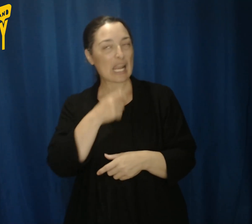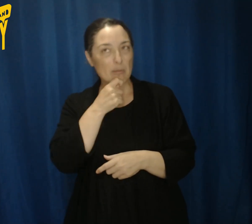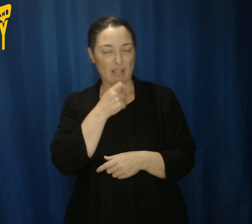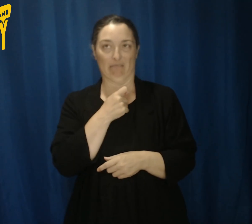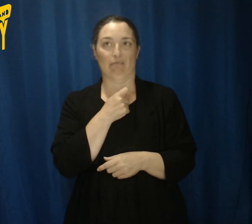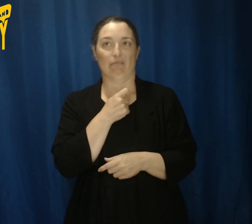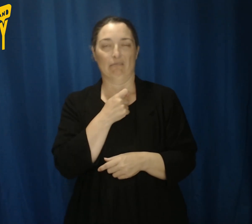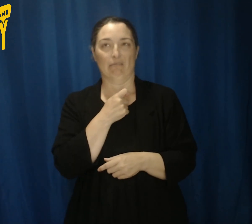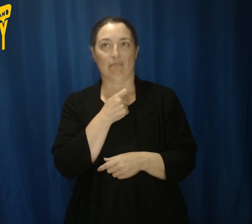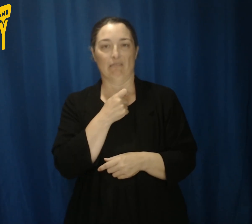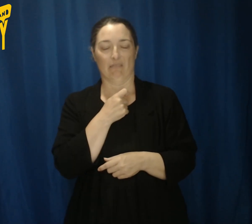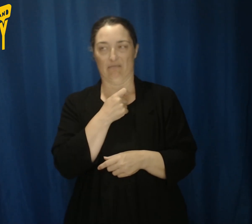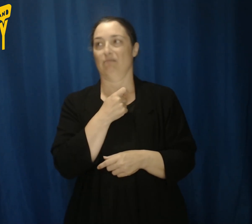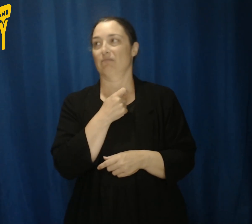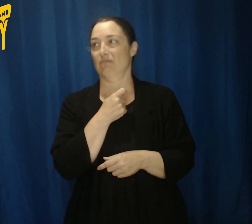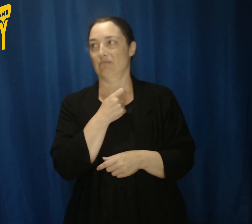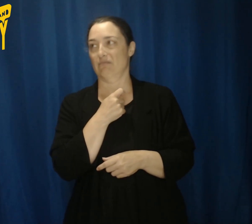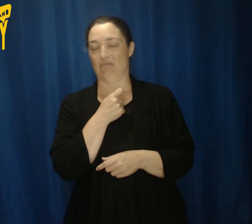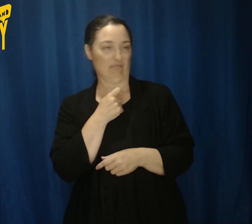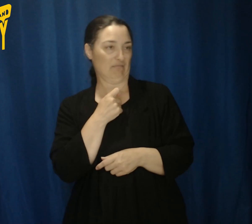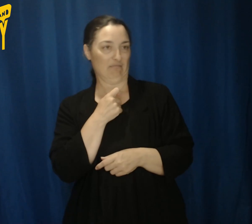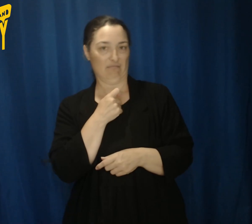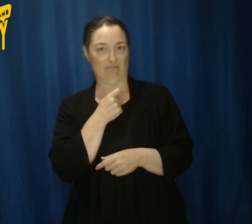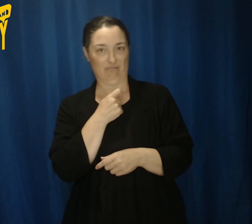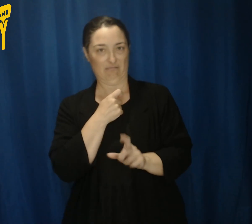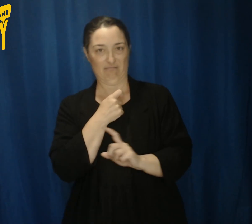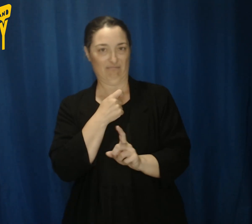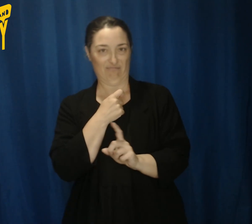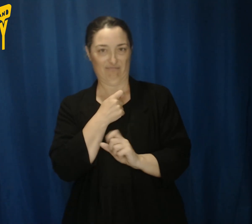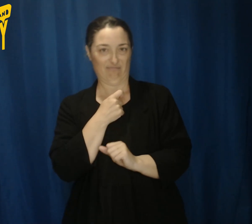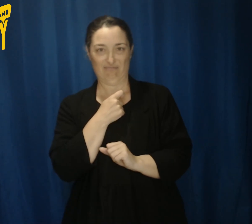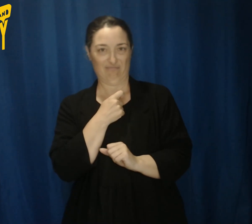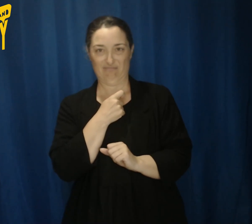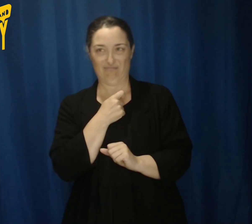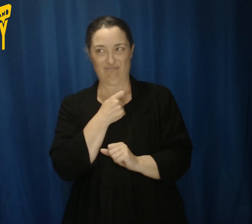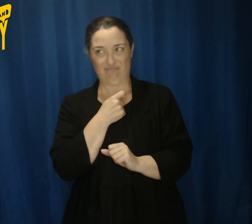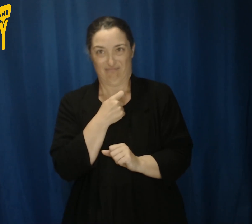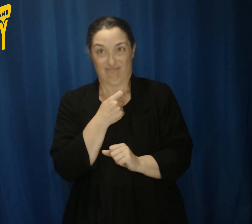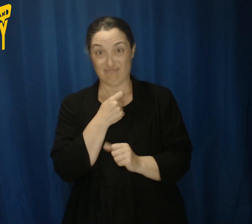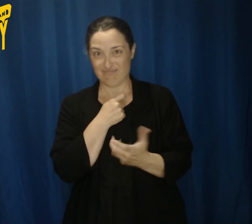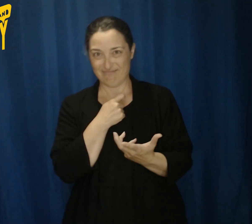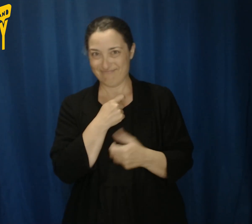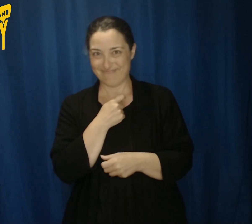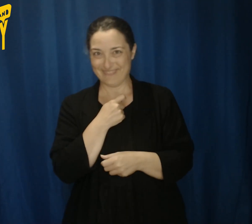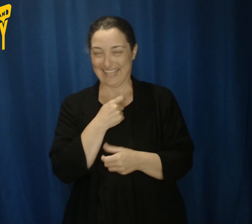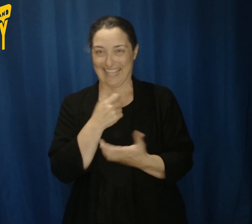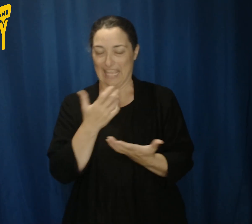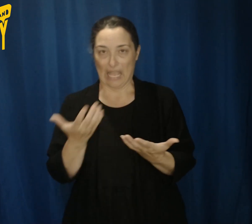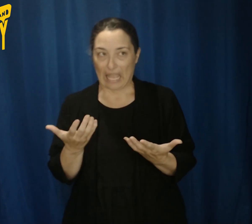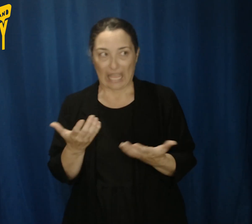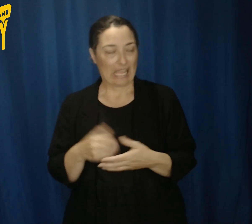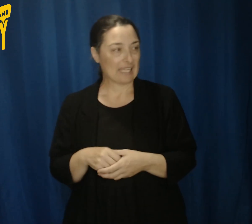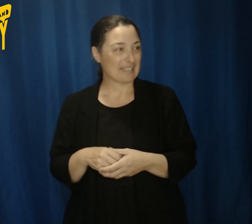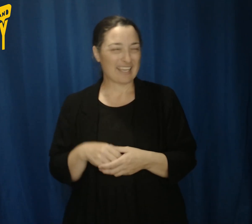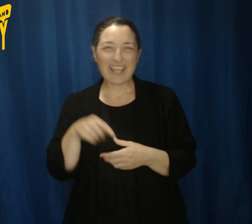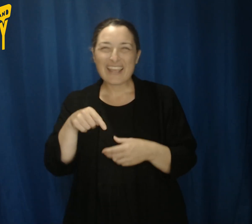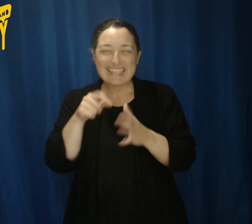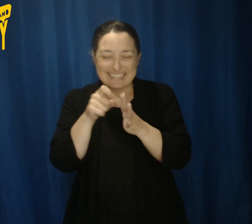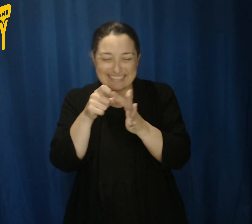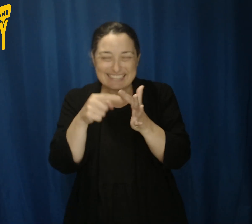this was not the way forward, that I didn't have a lot of aptitude for those little details and they,